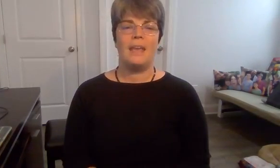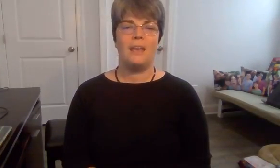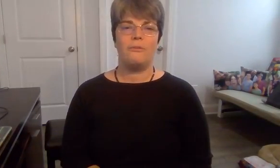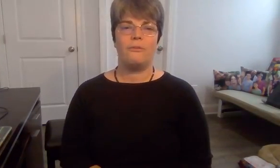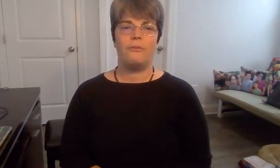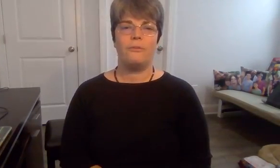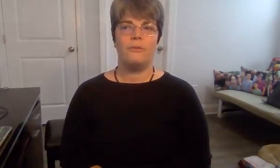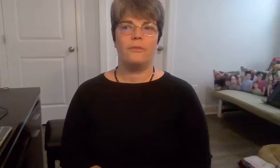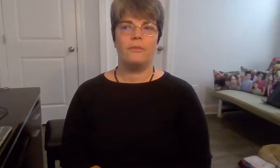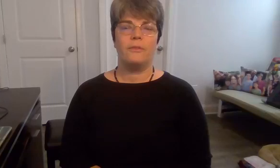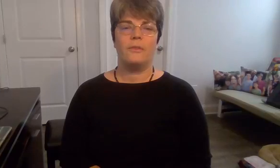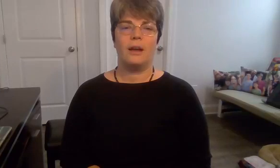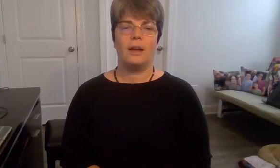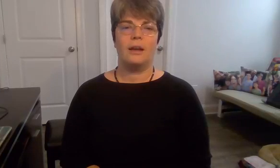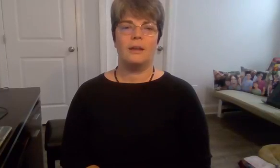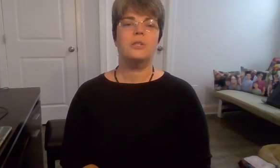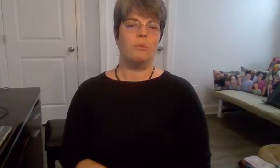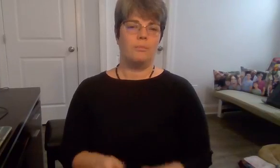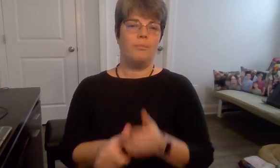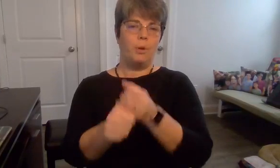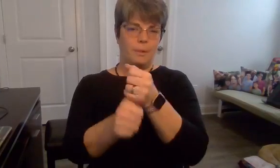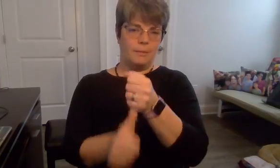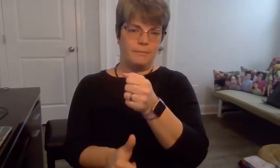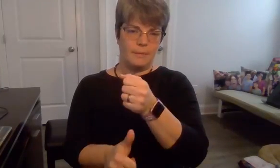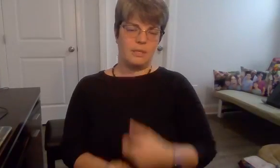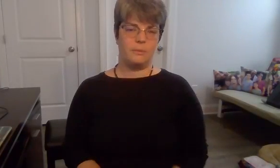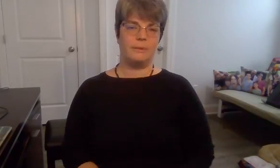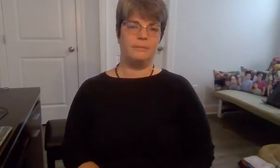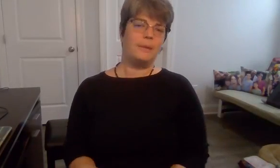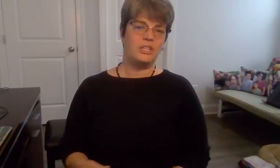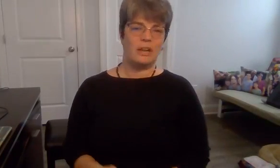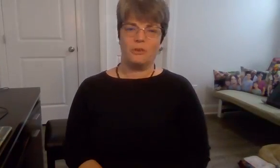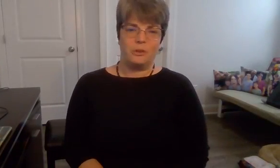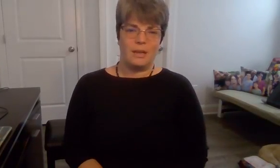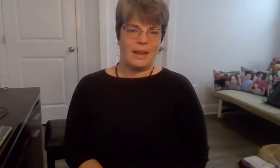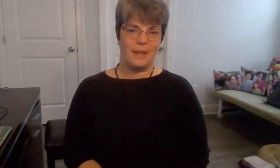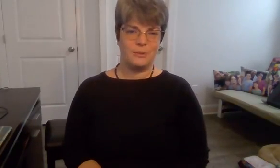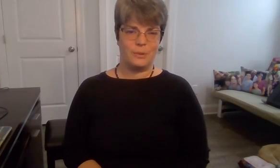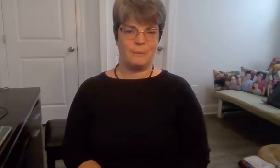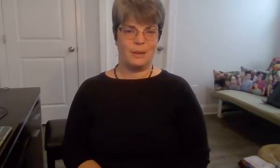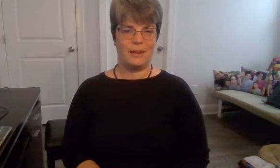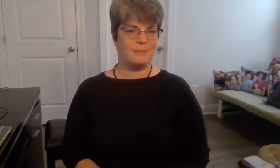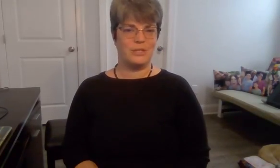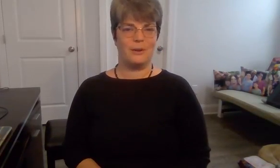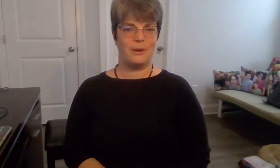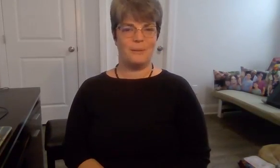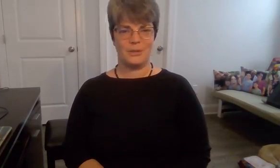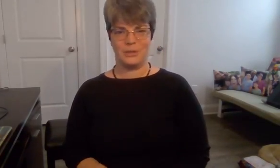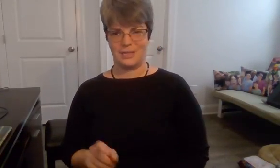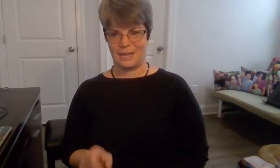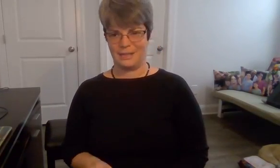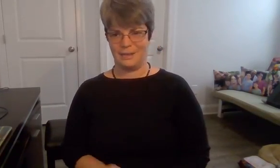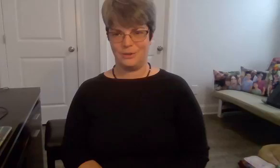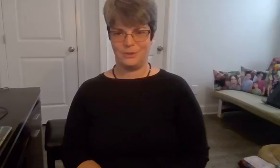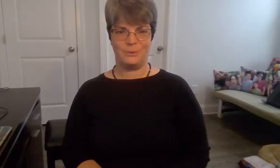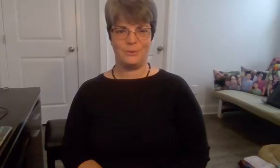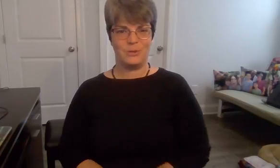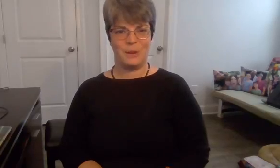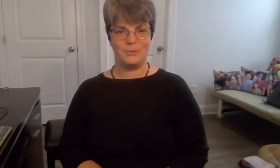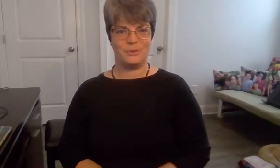it. So Poop is a good one. But in general, you might not have to worry about that as much. I don't know. I'm not sure exactly in your jobs what you need